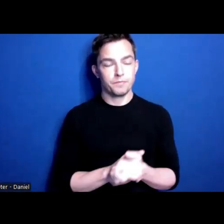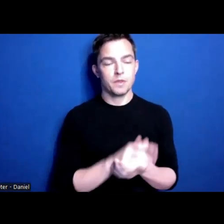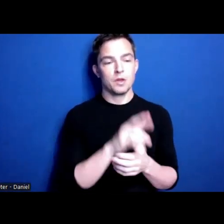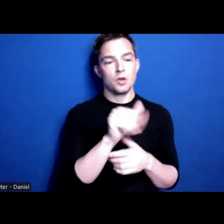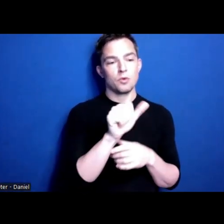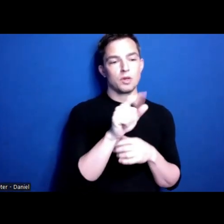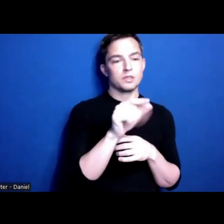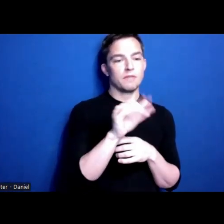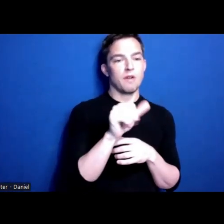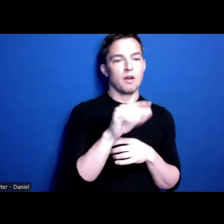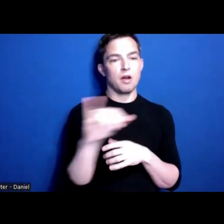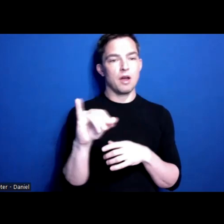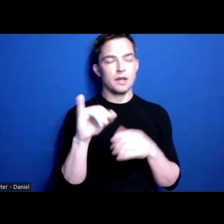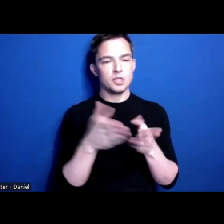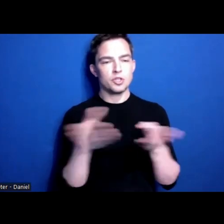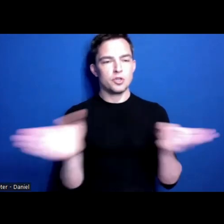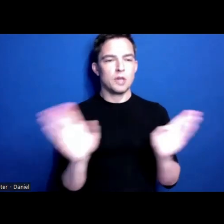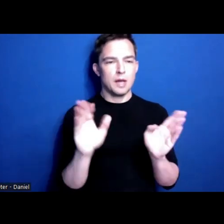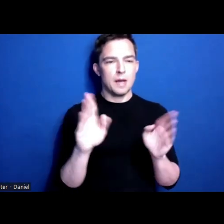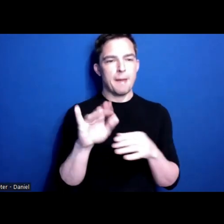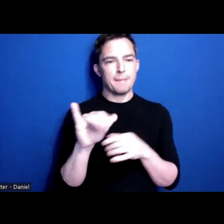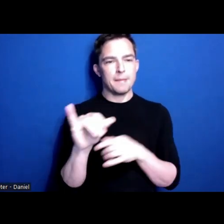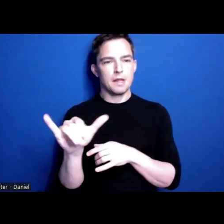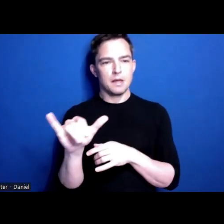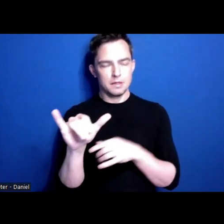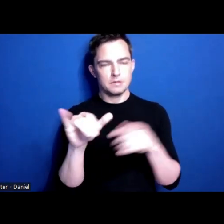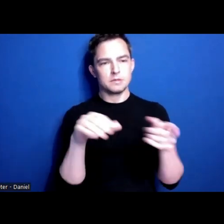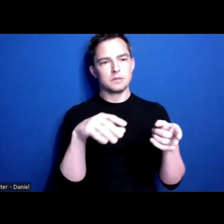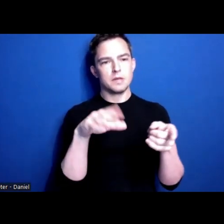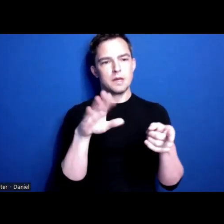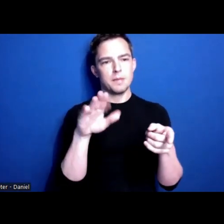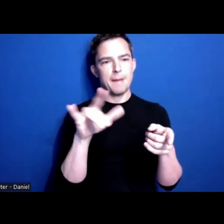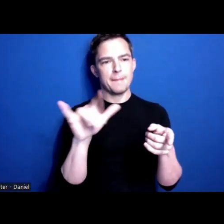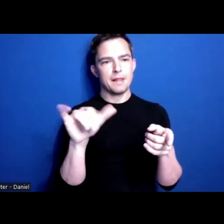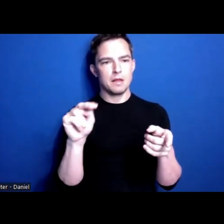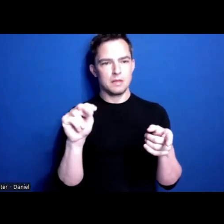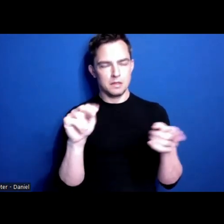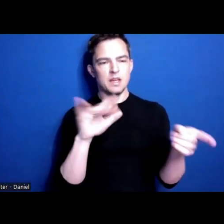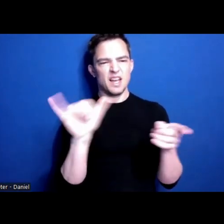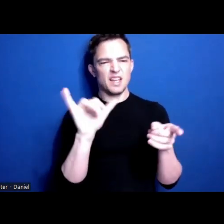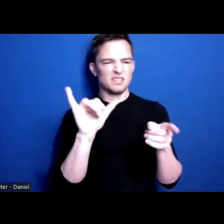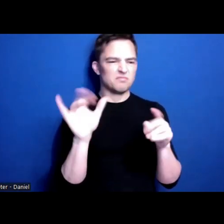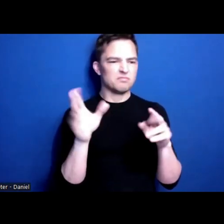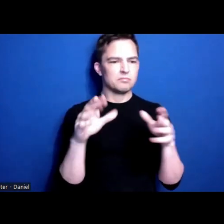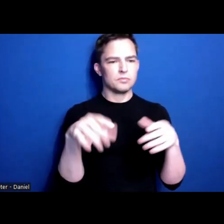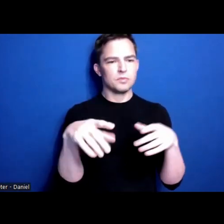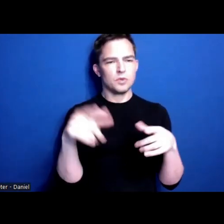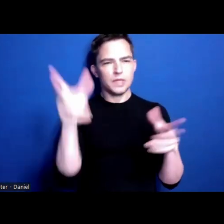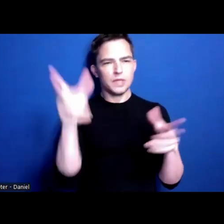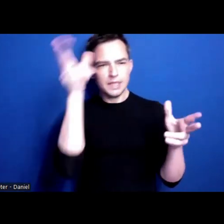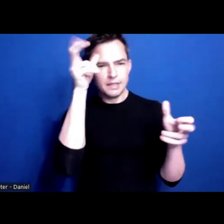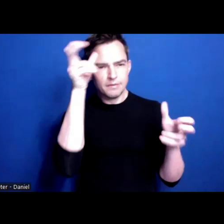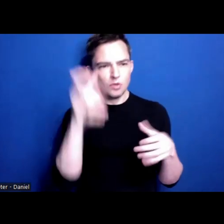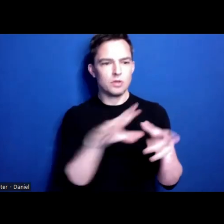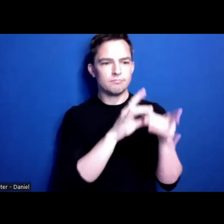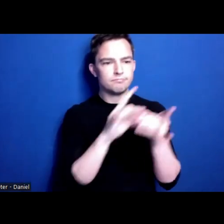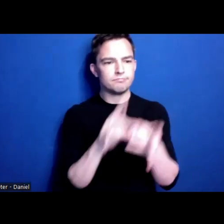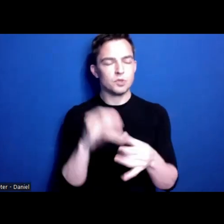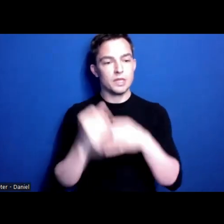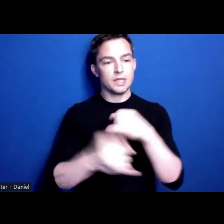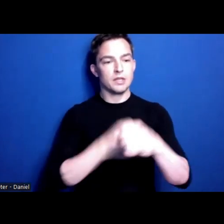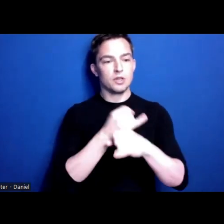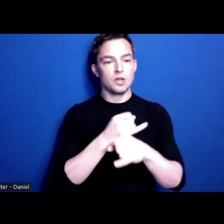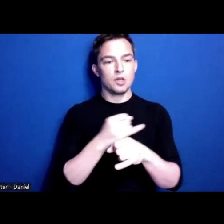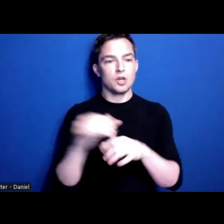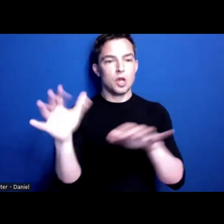Rastafari generalize Babylon as a reference to empire and wickedness and use it to refer to the, quote, international